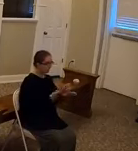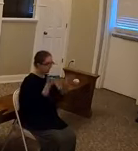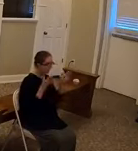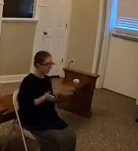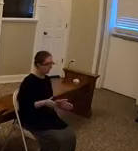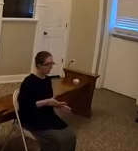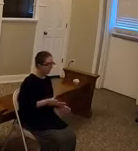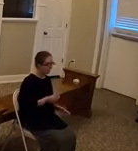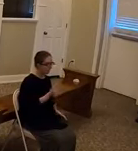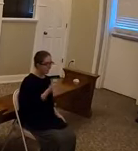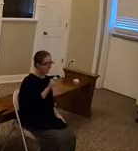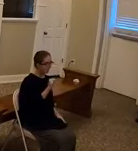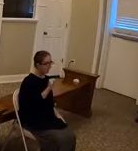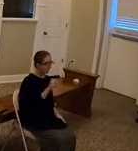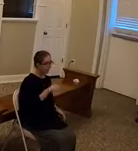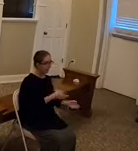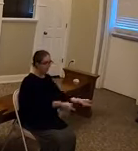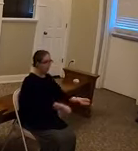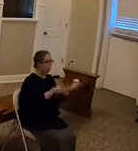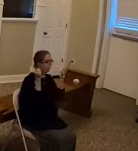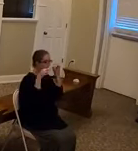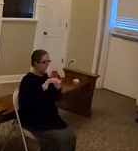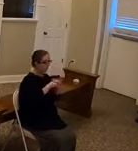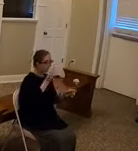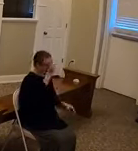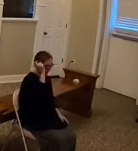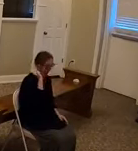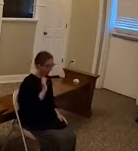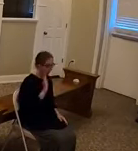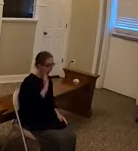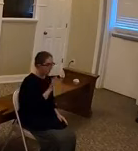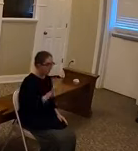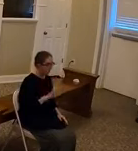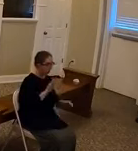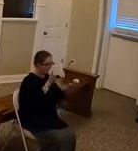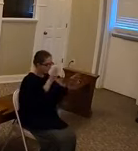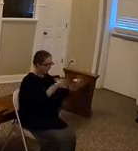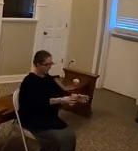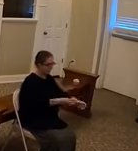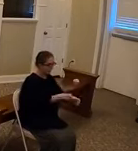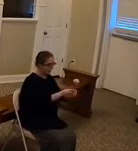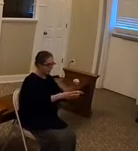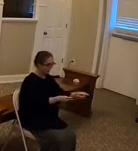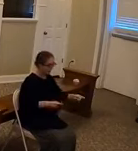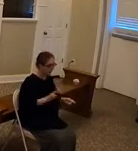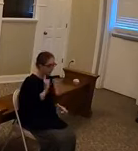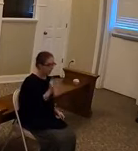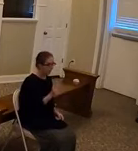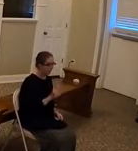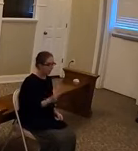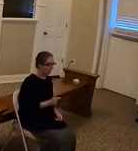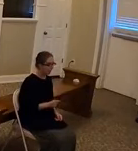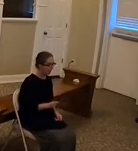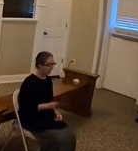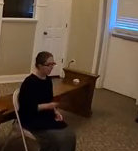of this world. I'm going to pull you out because I'm going to put you in a place where you're going to count for something.